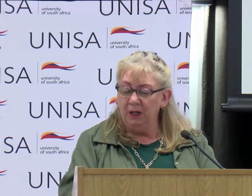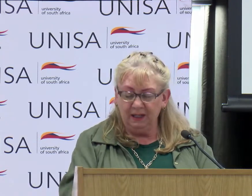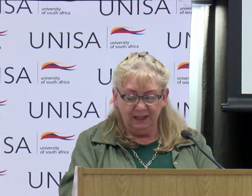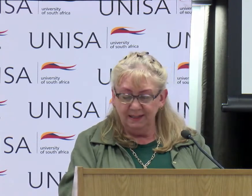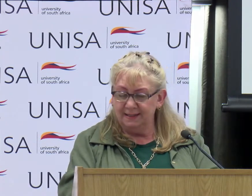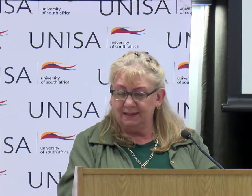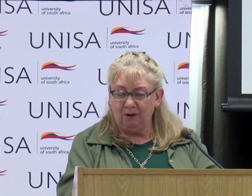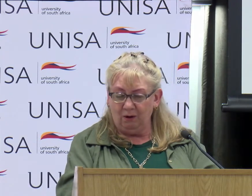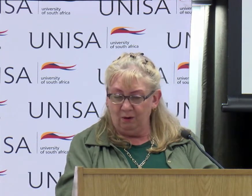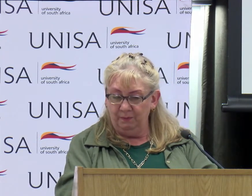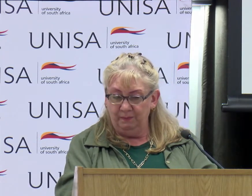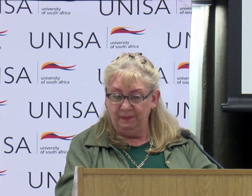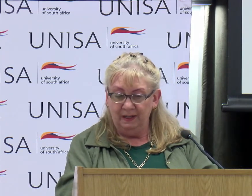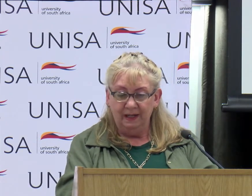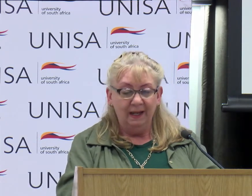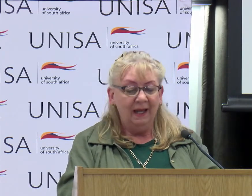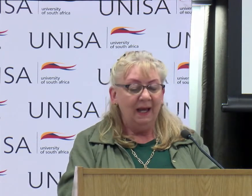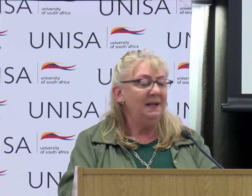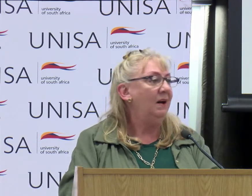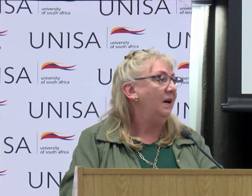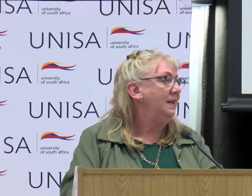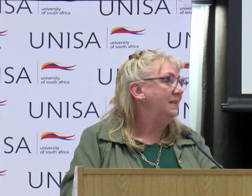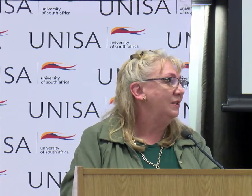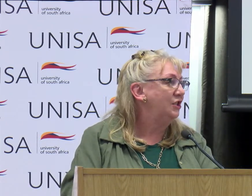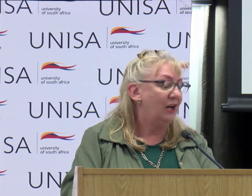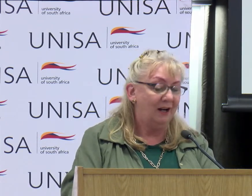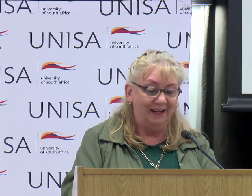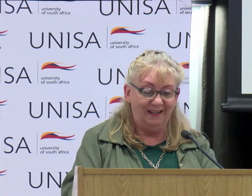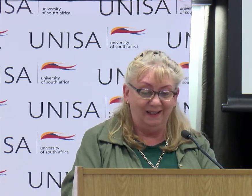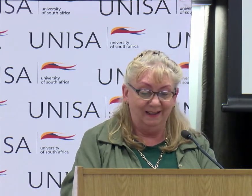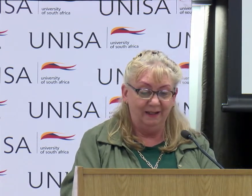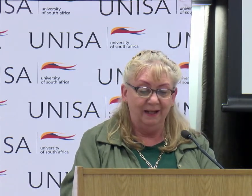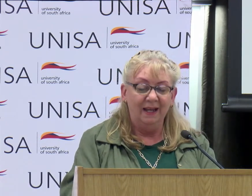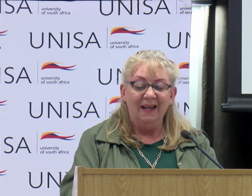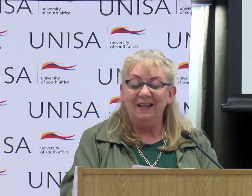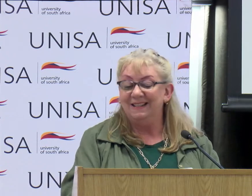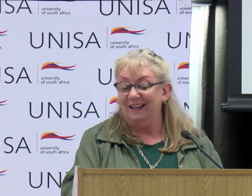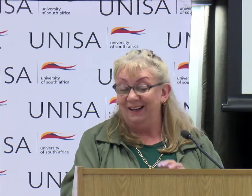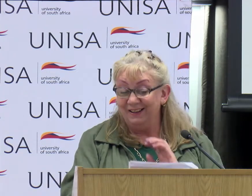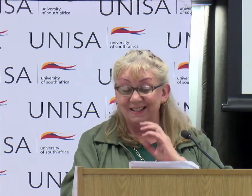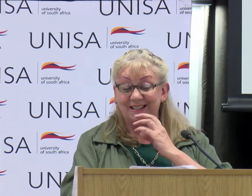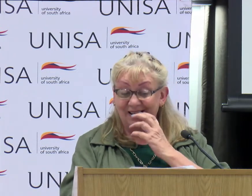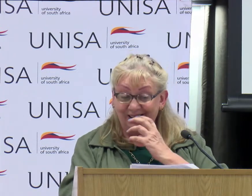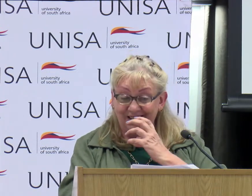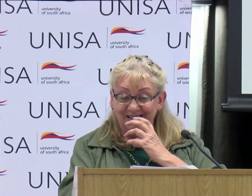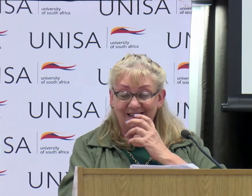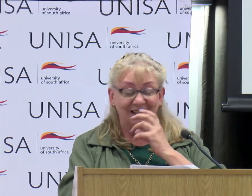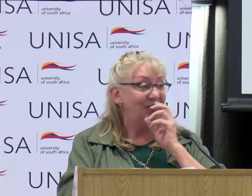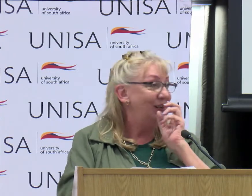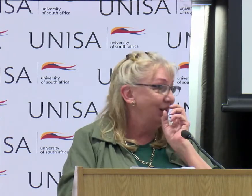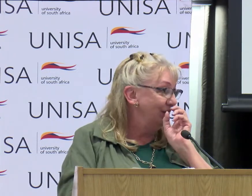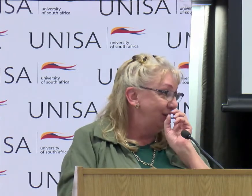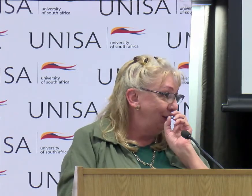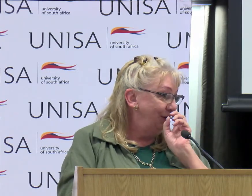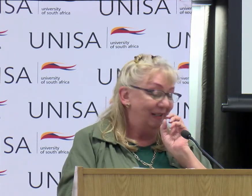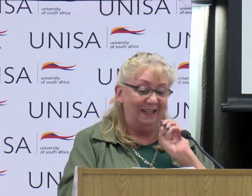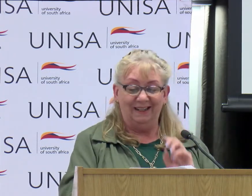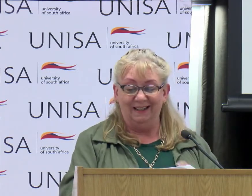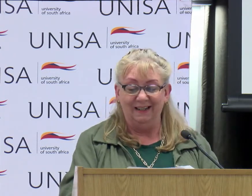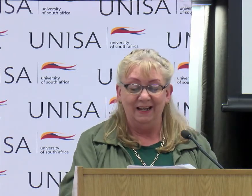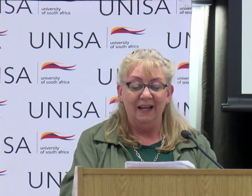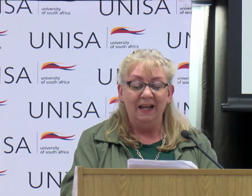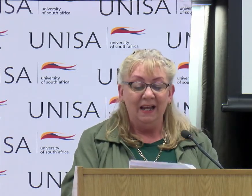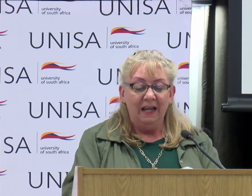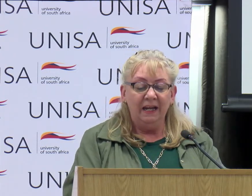haar oë is skaam, and her eyes are shy. En sy lag saggies, and she laughs